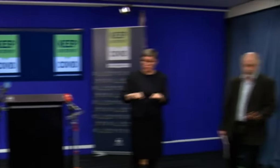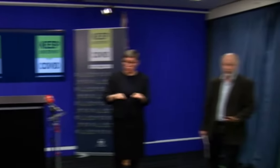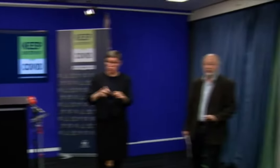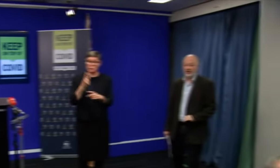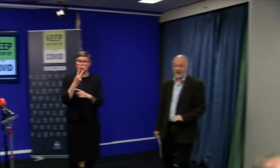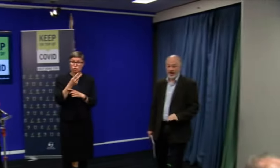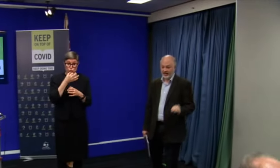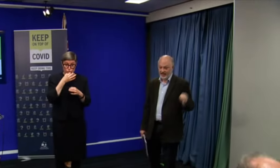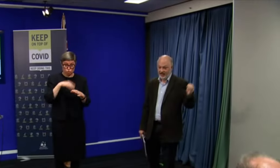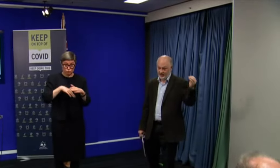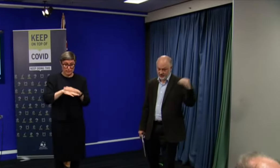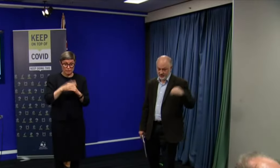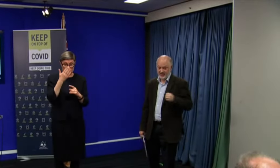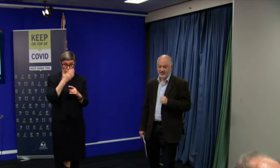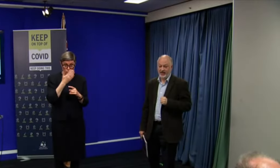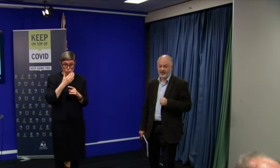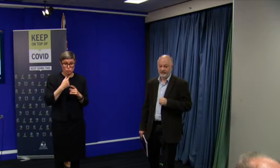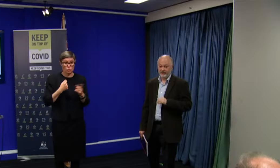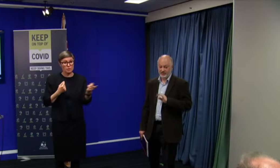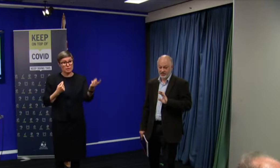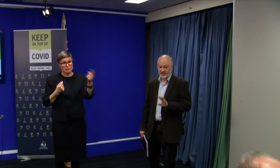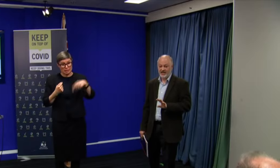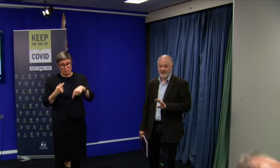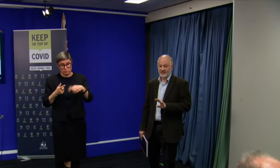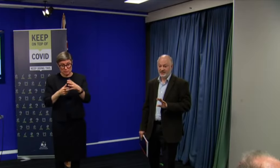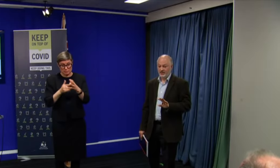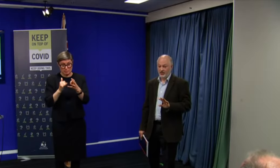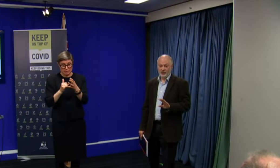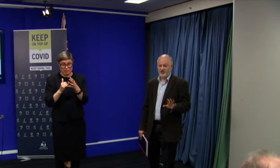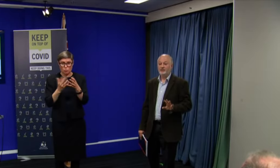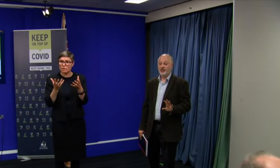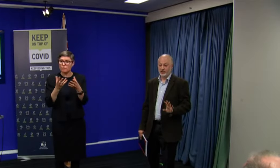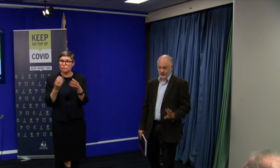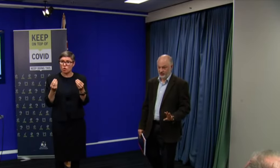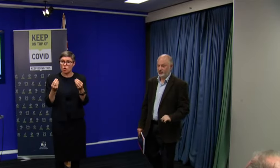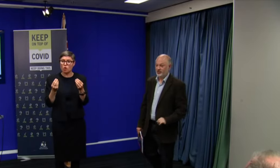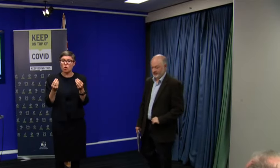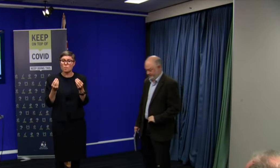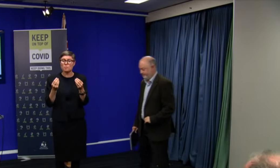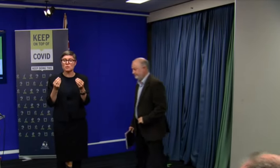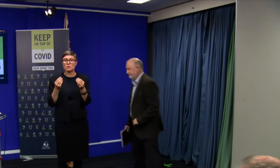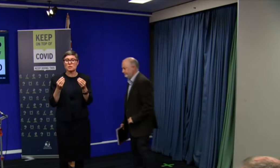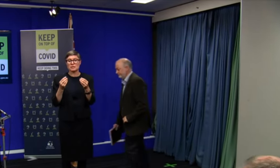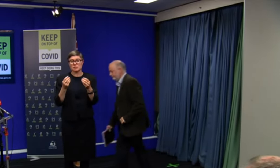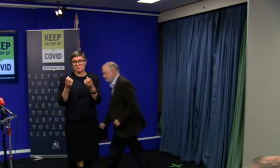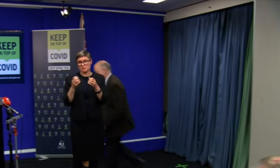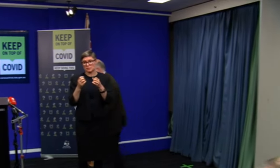that school had come into Tasmania from a state, not subject to restrictions.